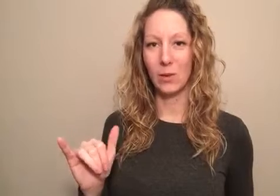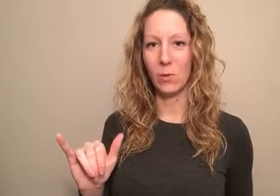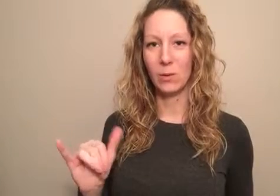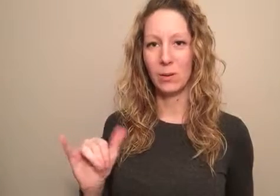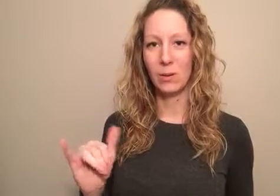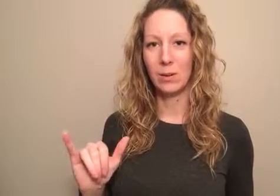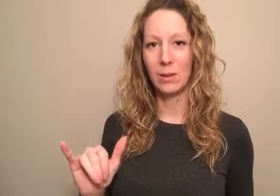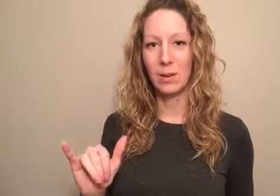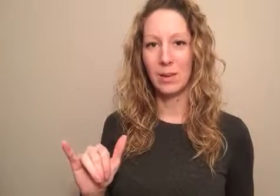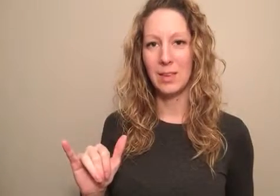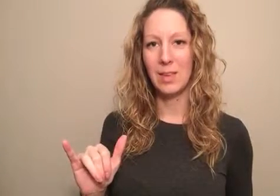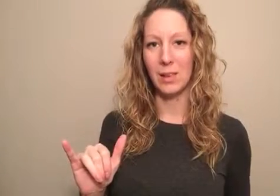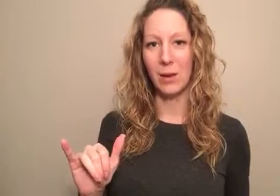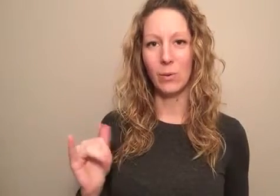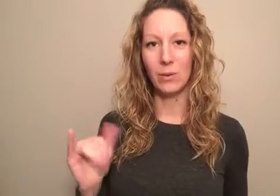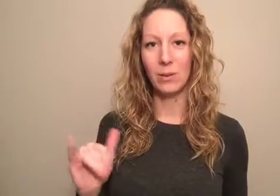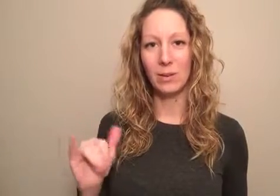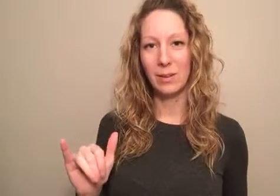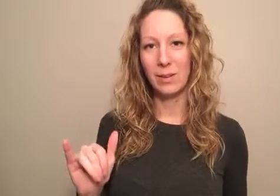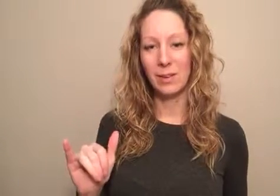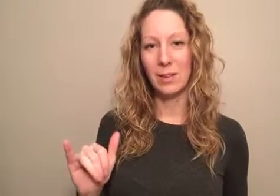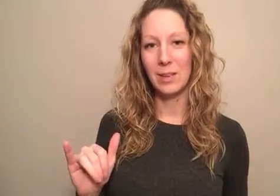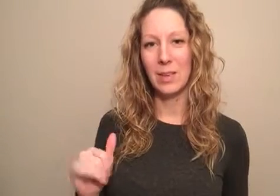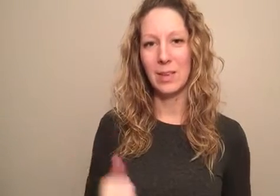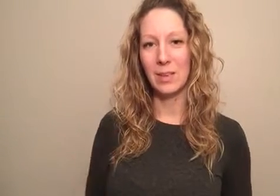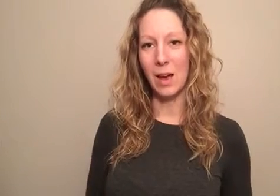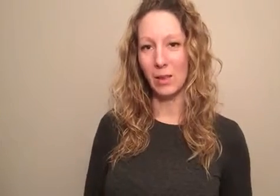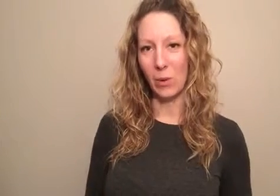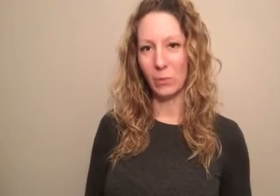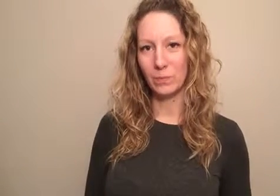So yellow, yellow,